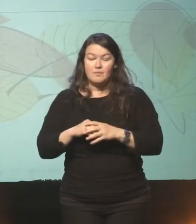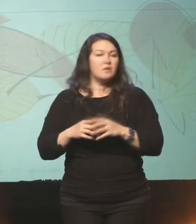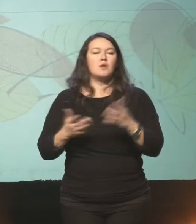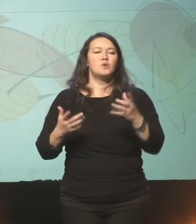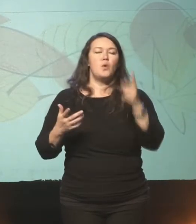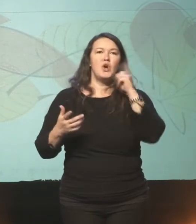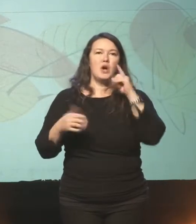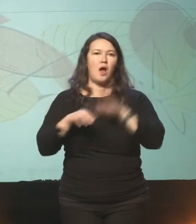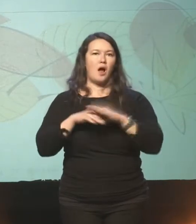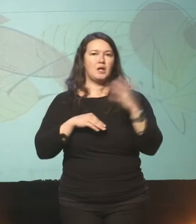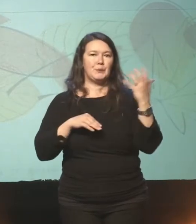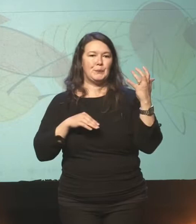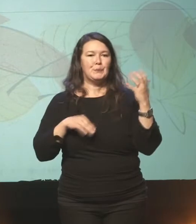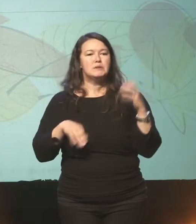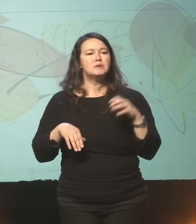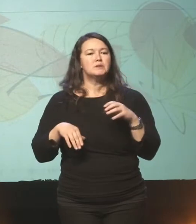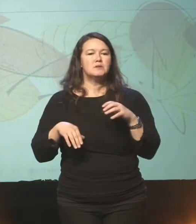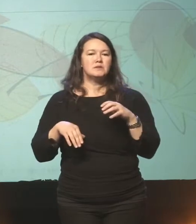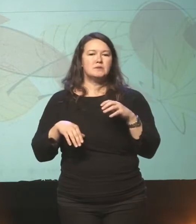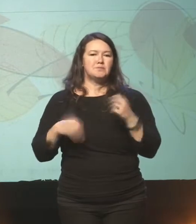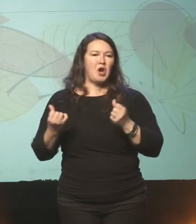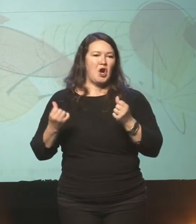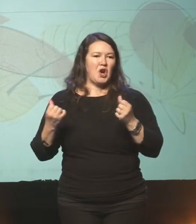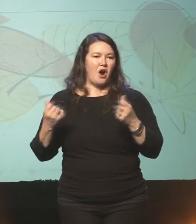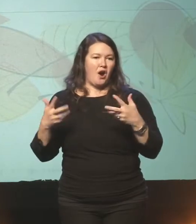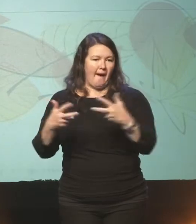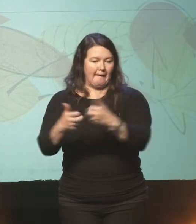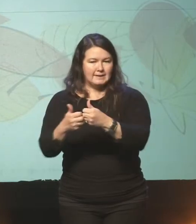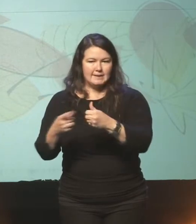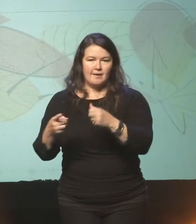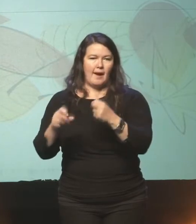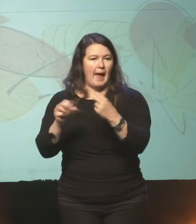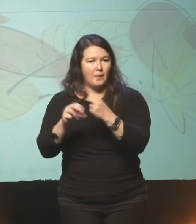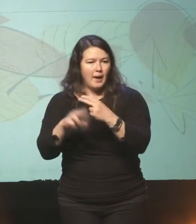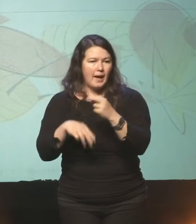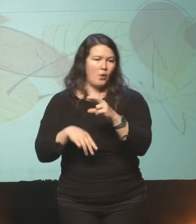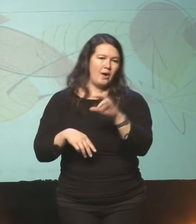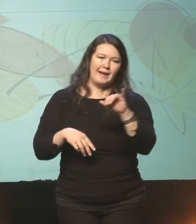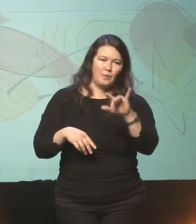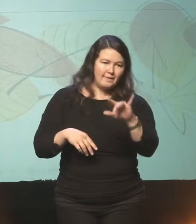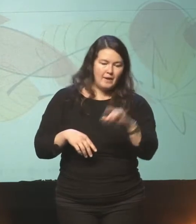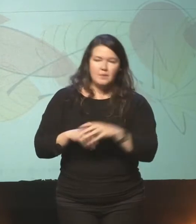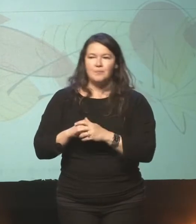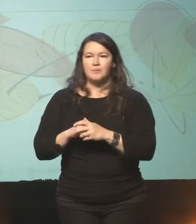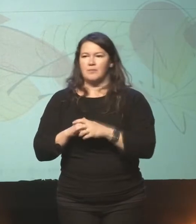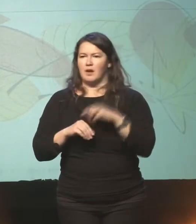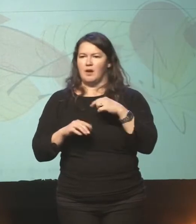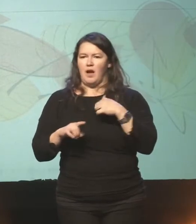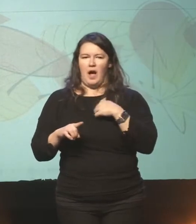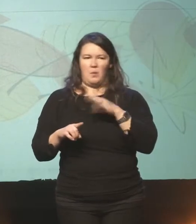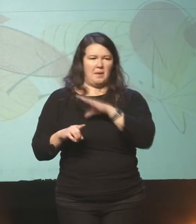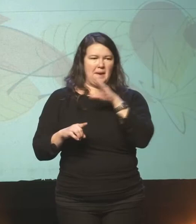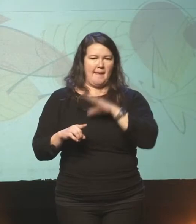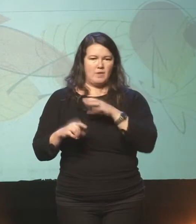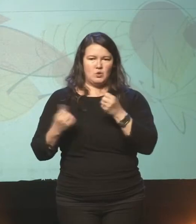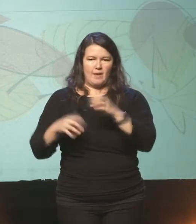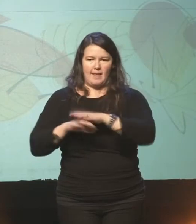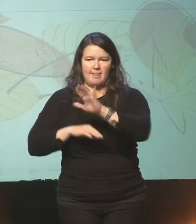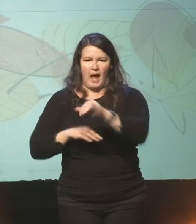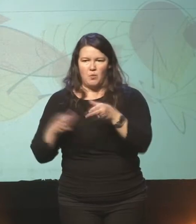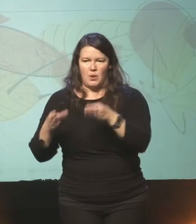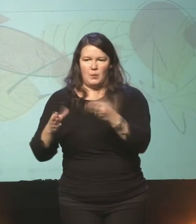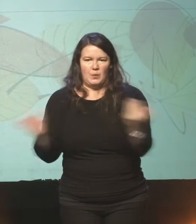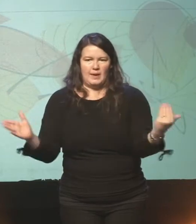car accident on I-25 or on the major highway wherever you live. And so you decide, I am never driving on that road